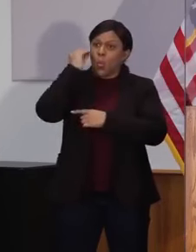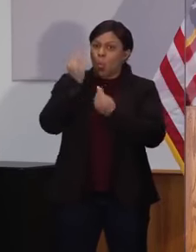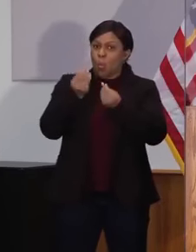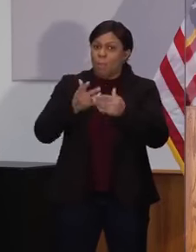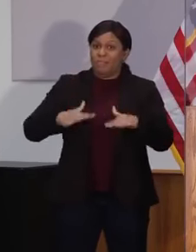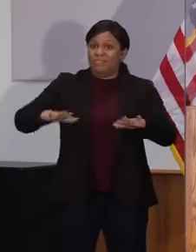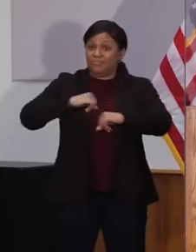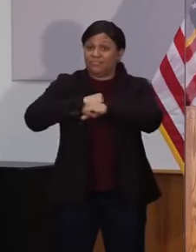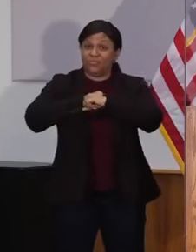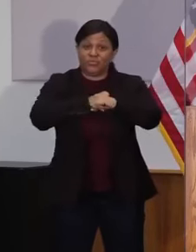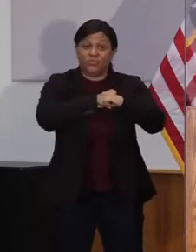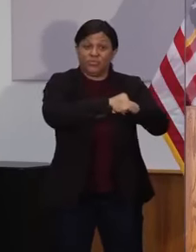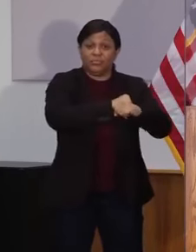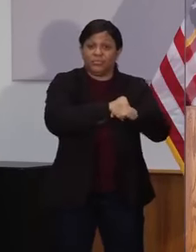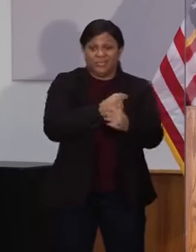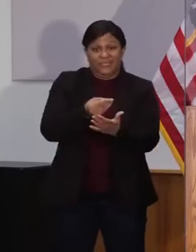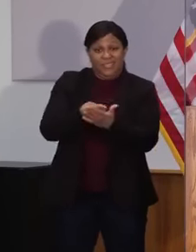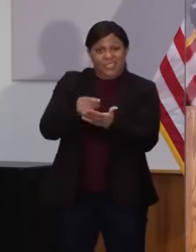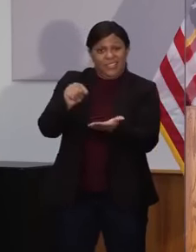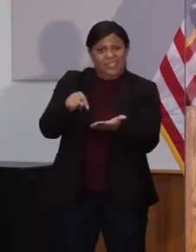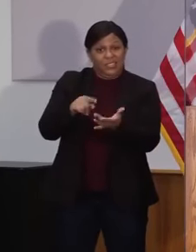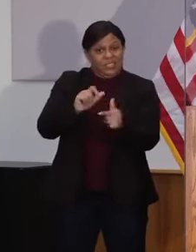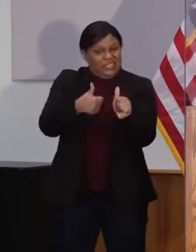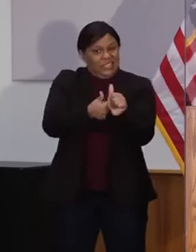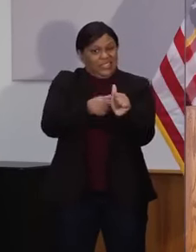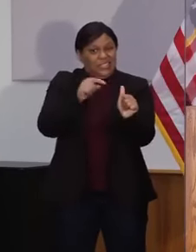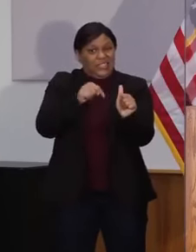It's an account which I hope we will never have to use.